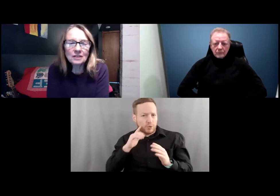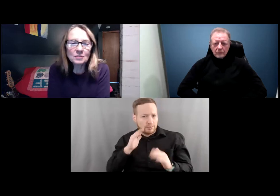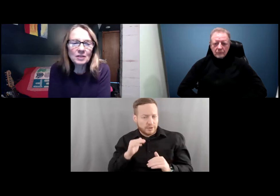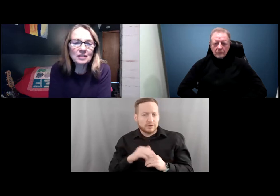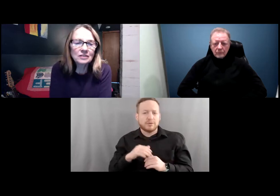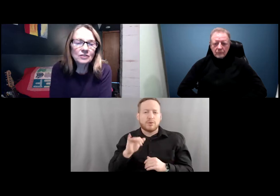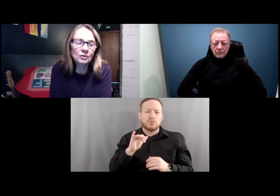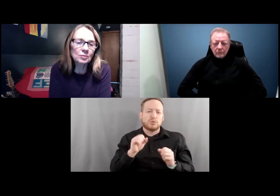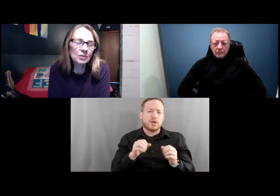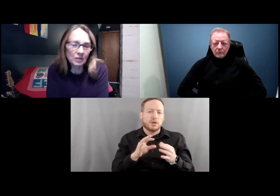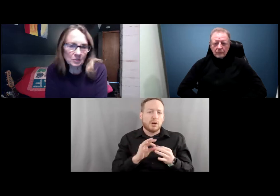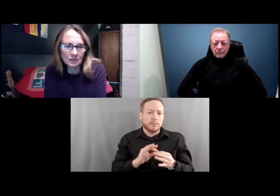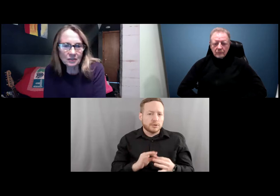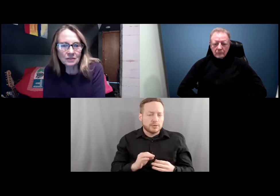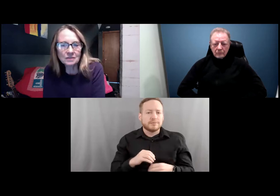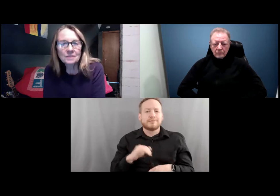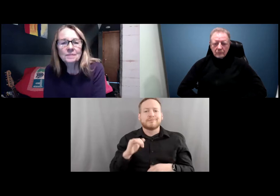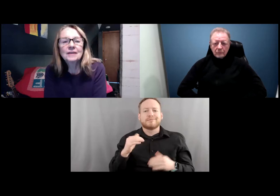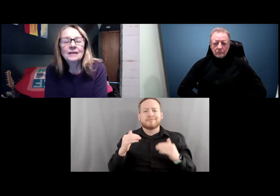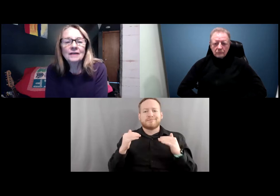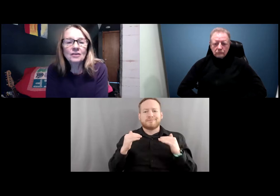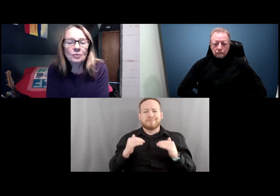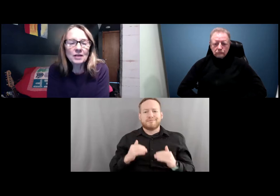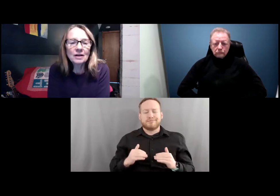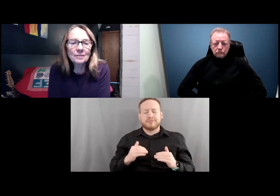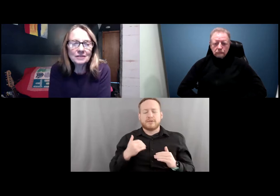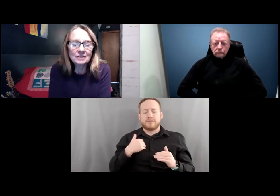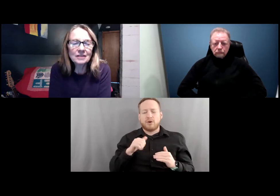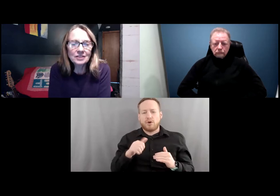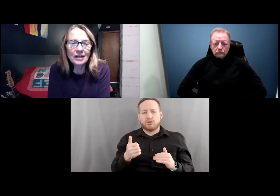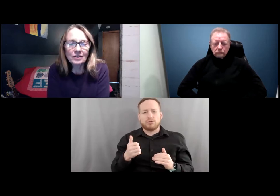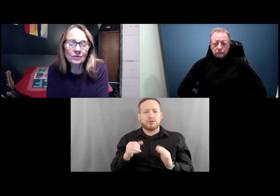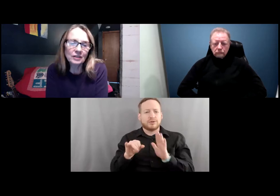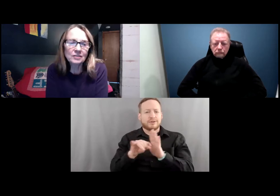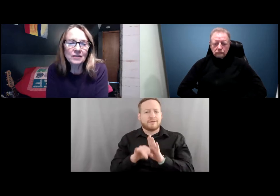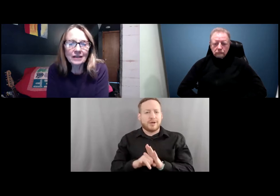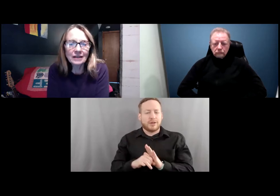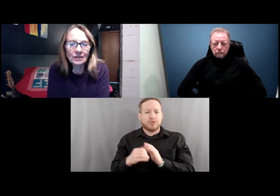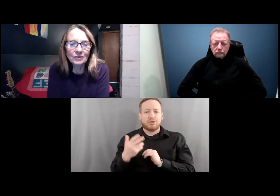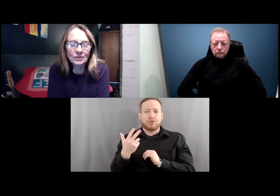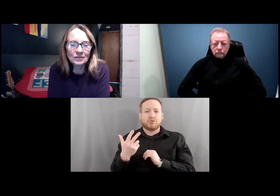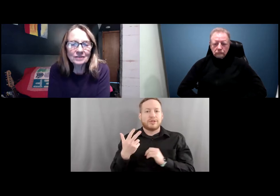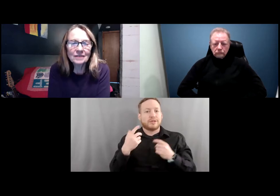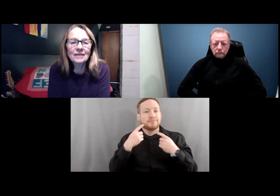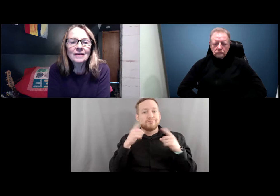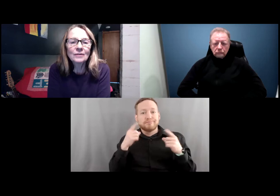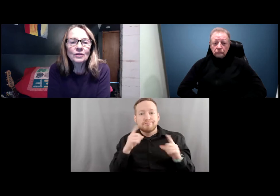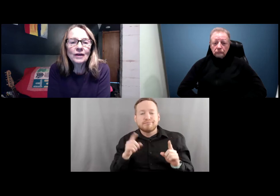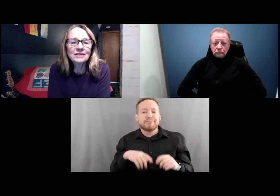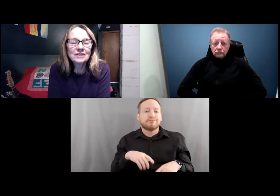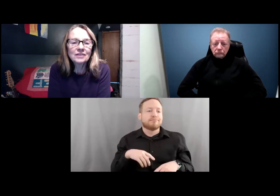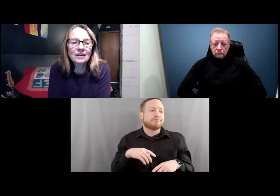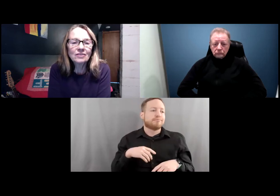meets expectations, or below expectations. And then there will be comments in each category, each of the 8 categories.